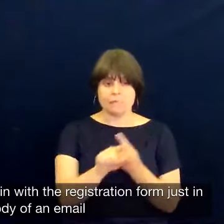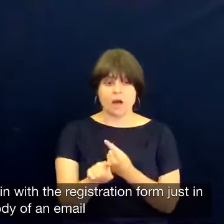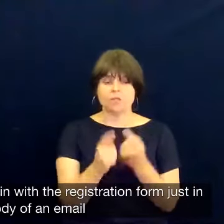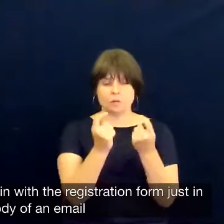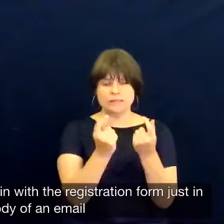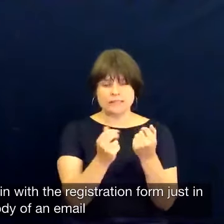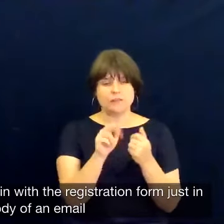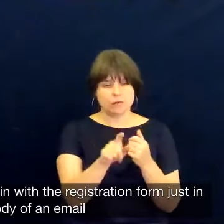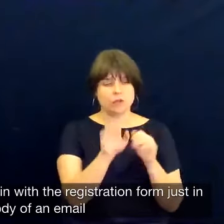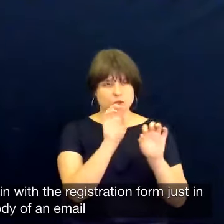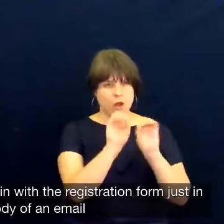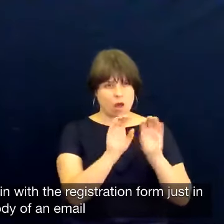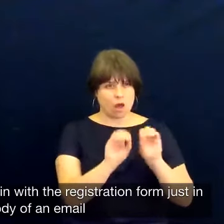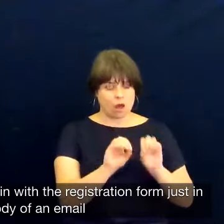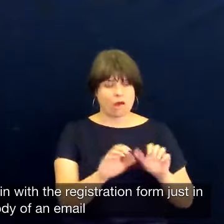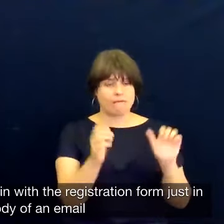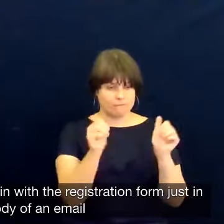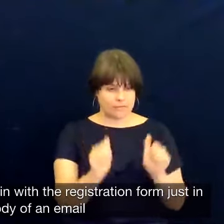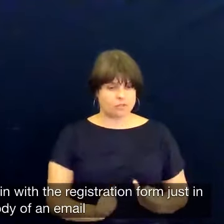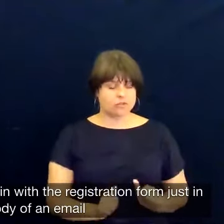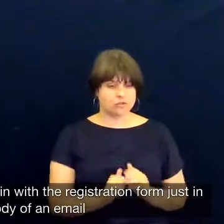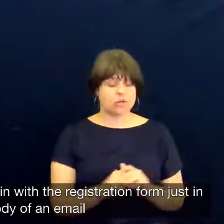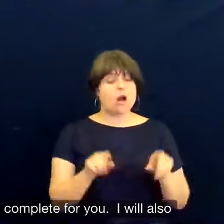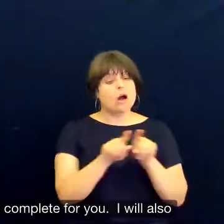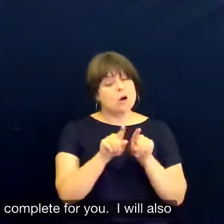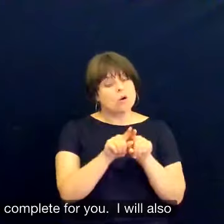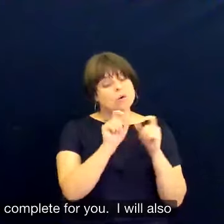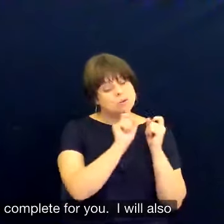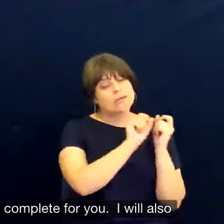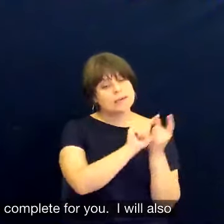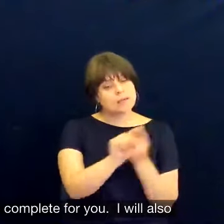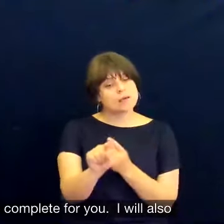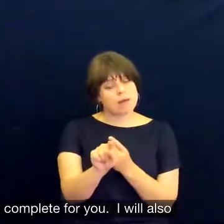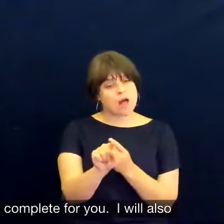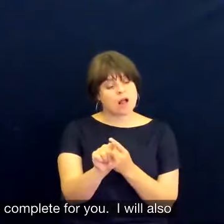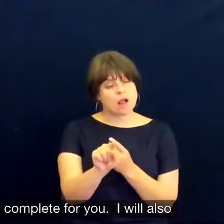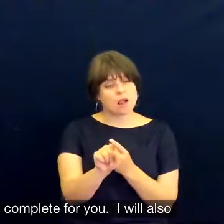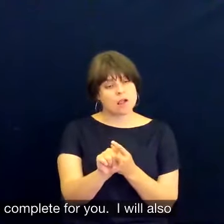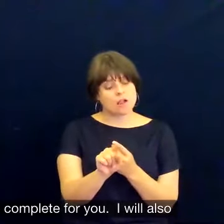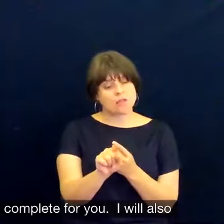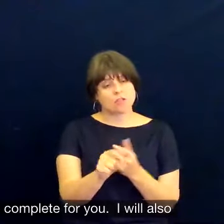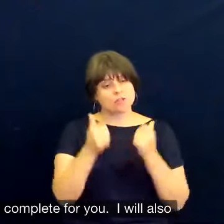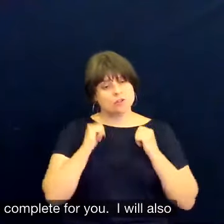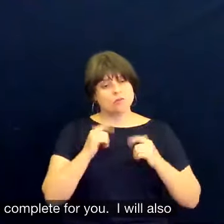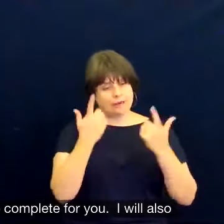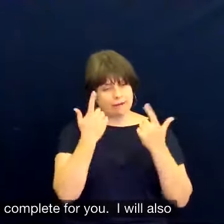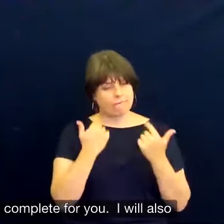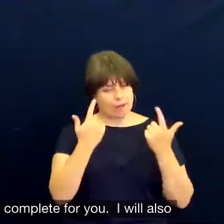you. And I'll also email out the training evaluation.